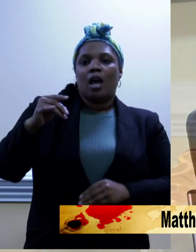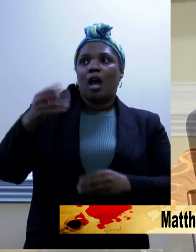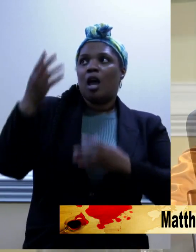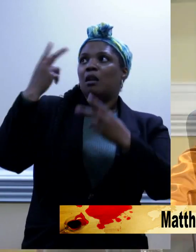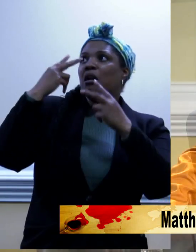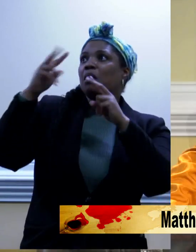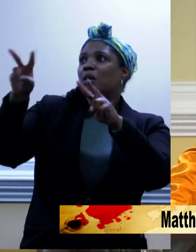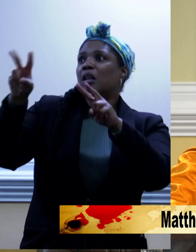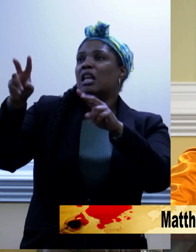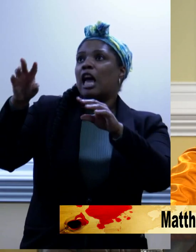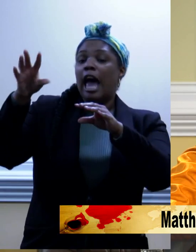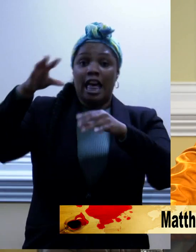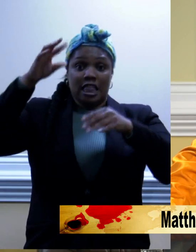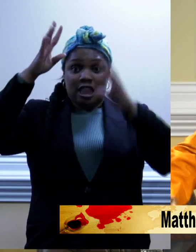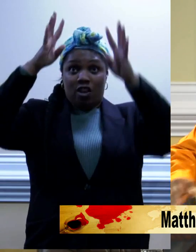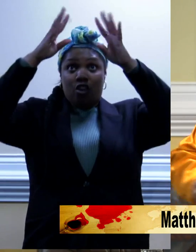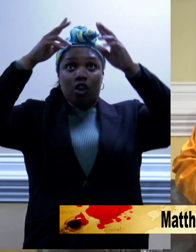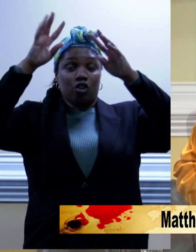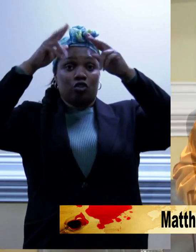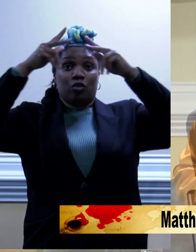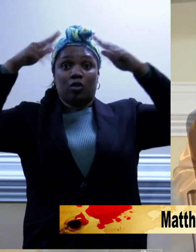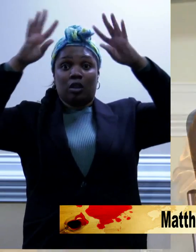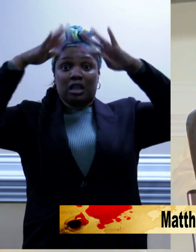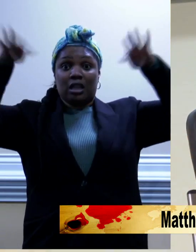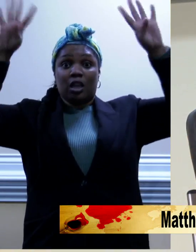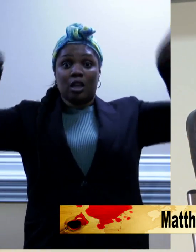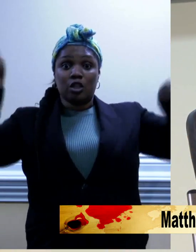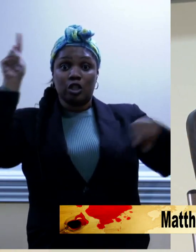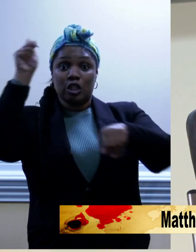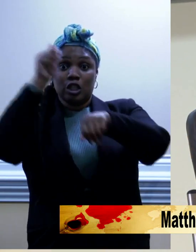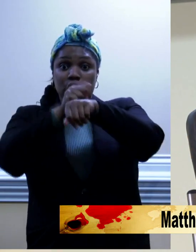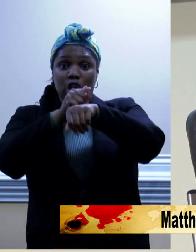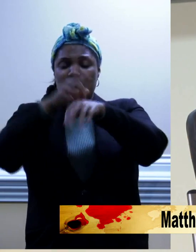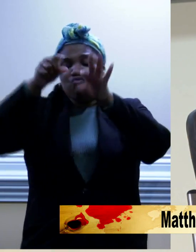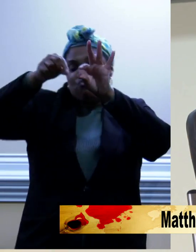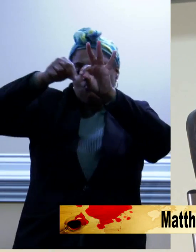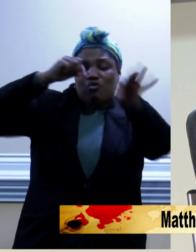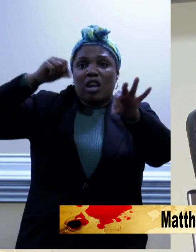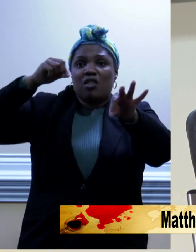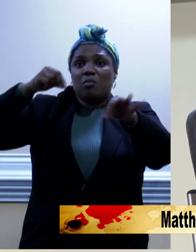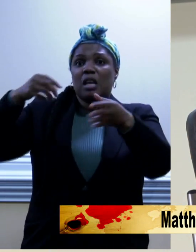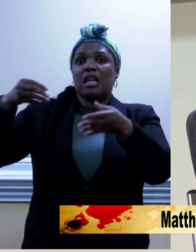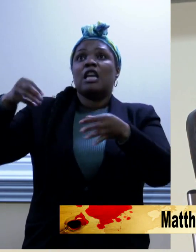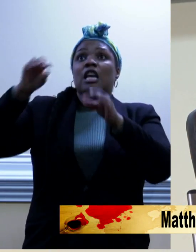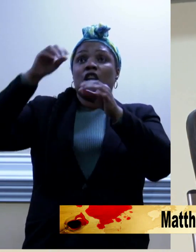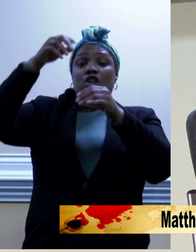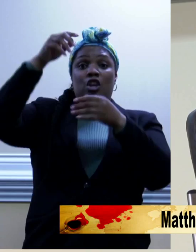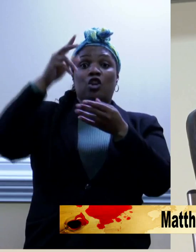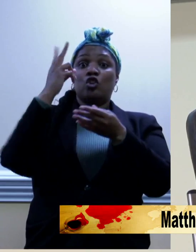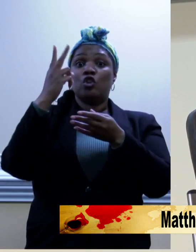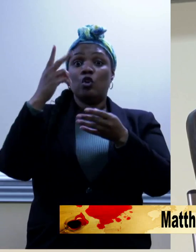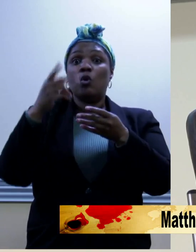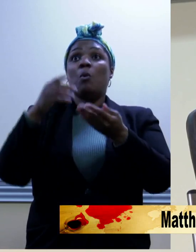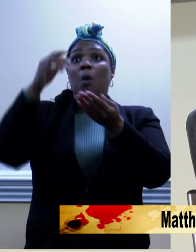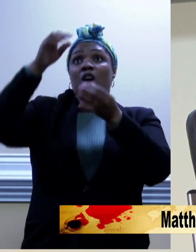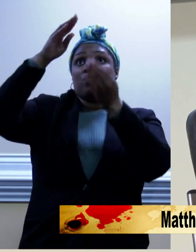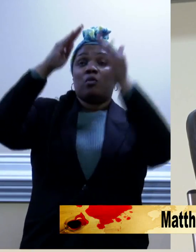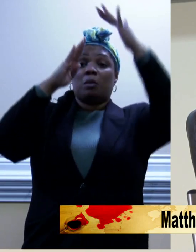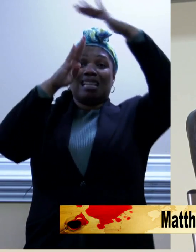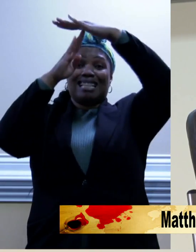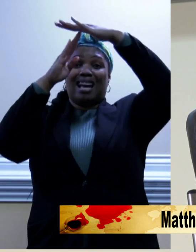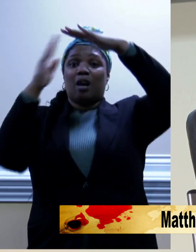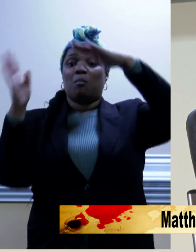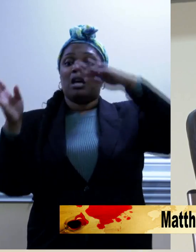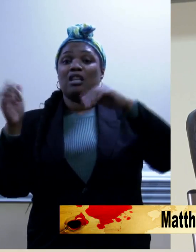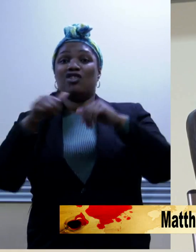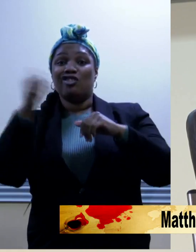behold, the veil of the temple was rent in twain from the top to the bottom, and the earth did quake, and the rocks rent. So